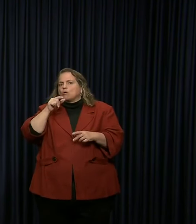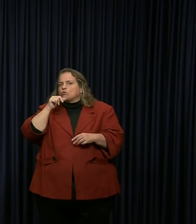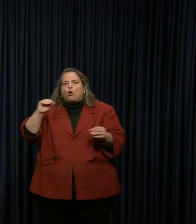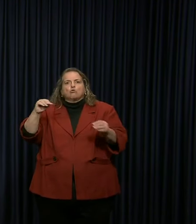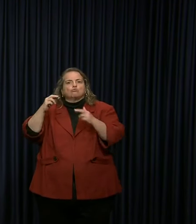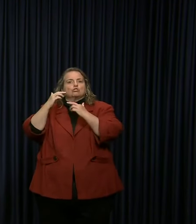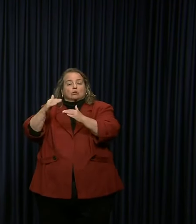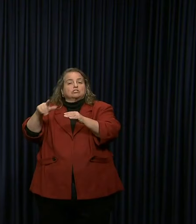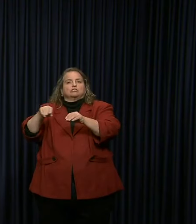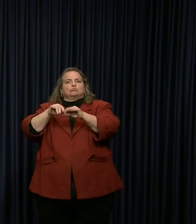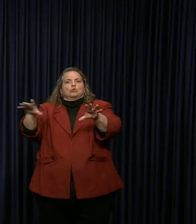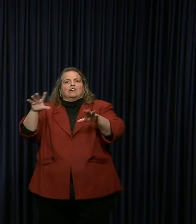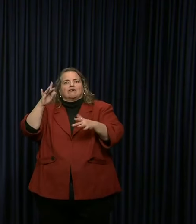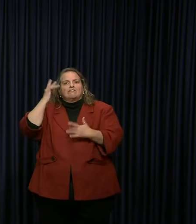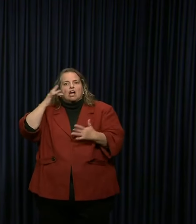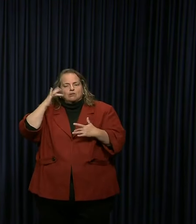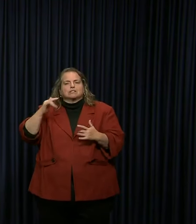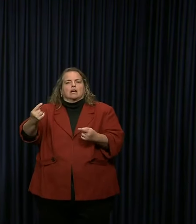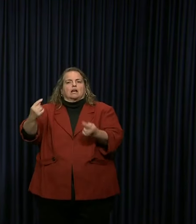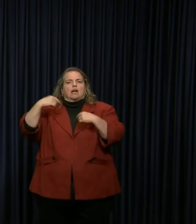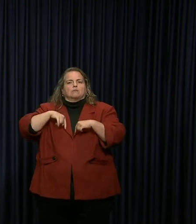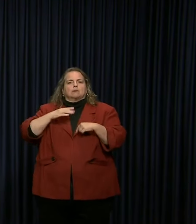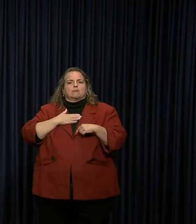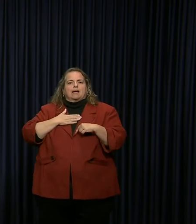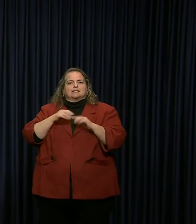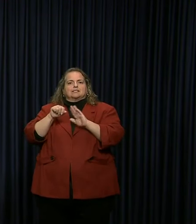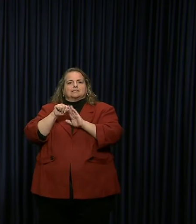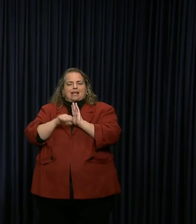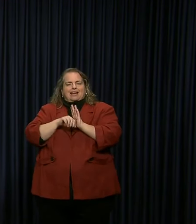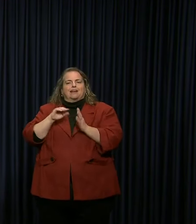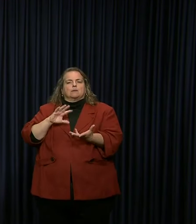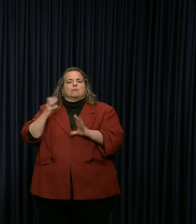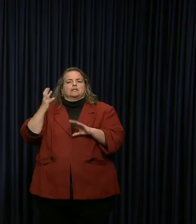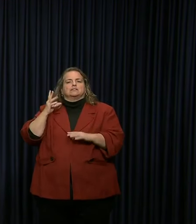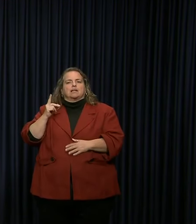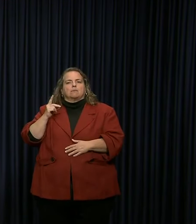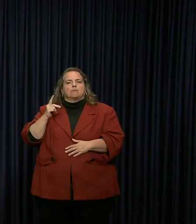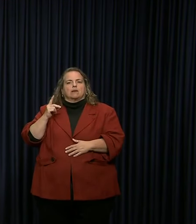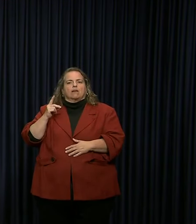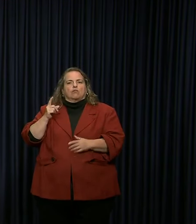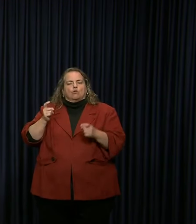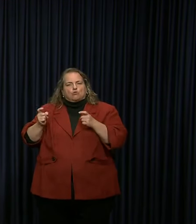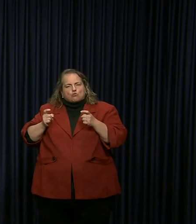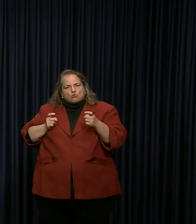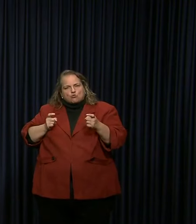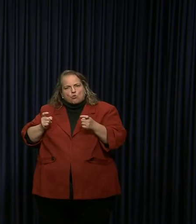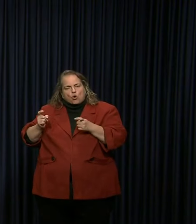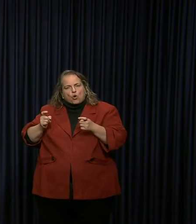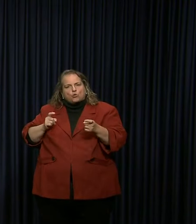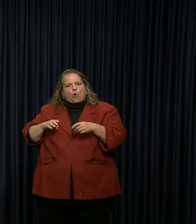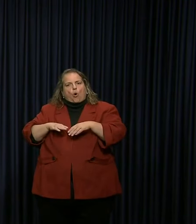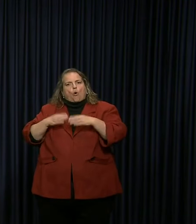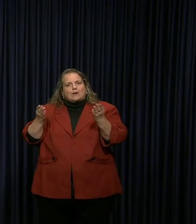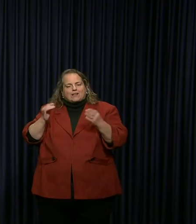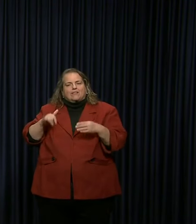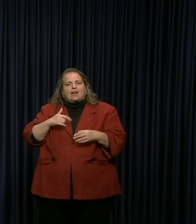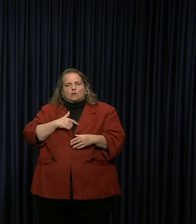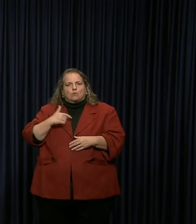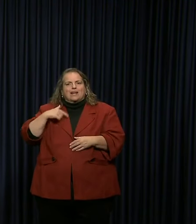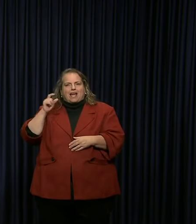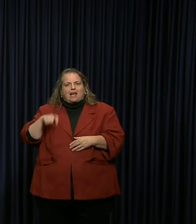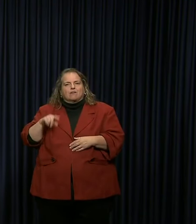restrictions, that are spreading the virus more, can come to your state, and they can mess up the type of controlled opening that we have